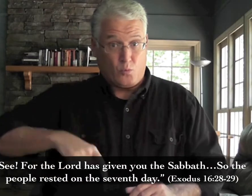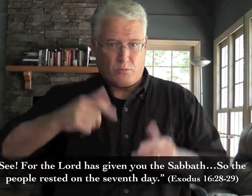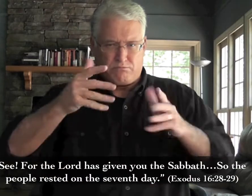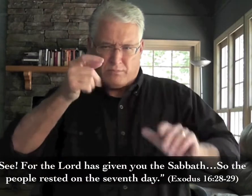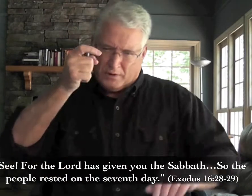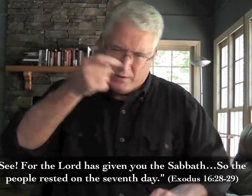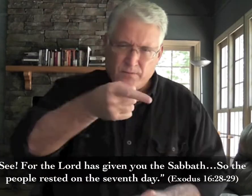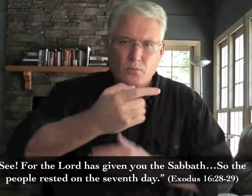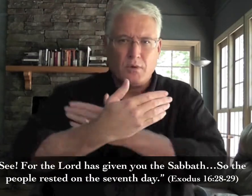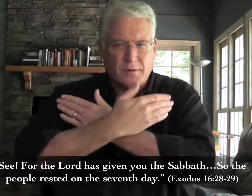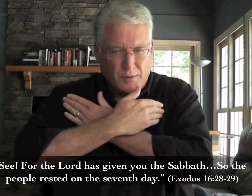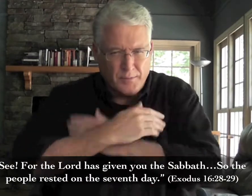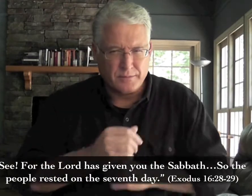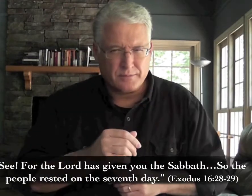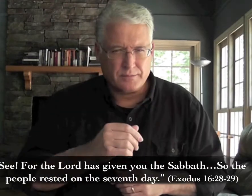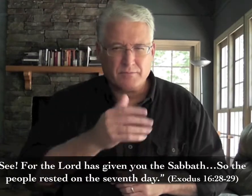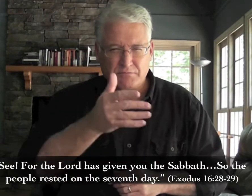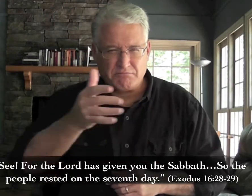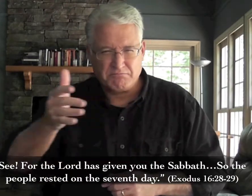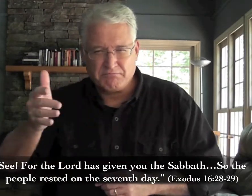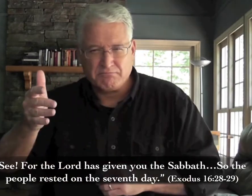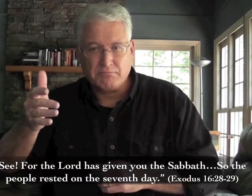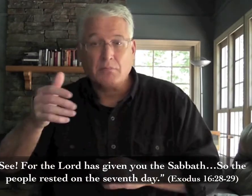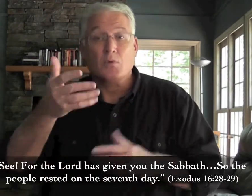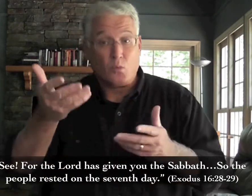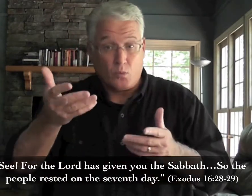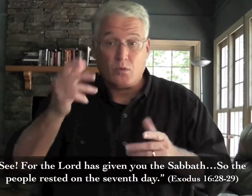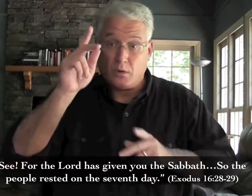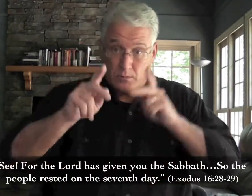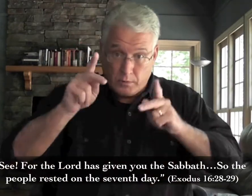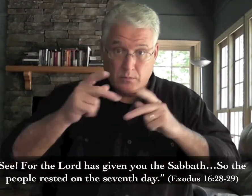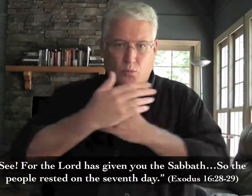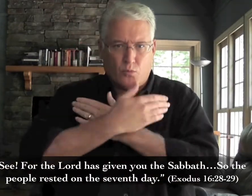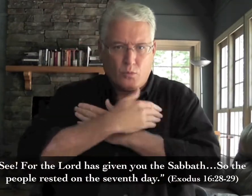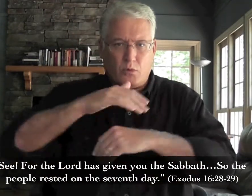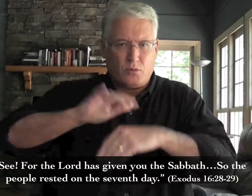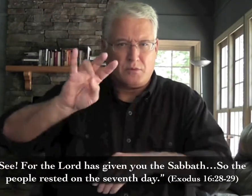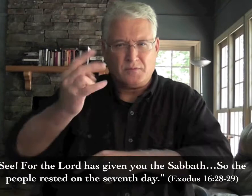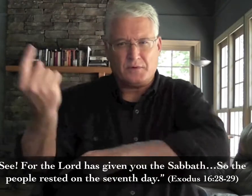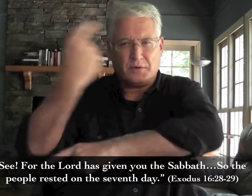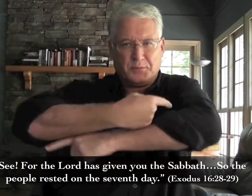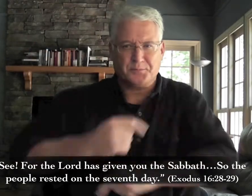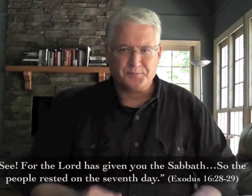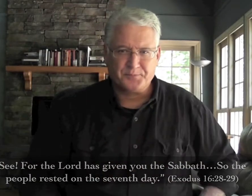laws? You see, for the Lord has given you the Sabbath, so the people rested on the seventh day.